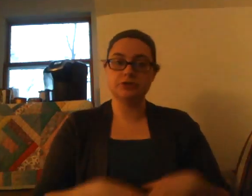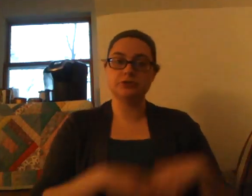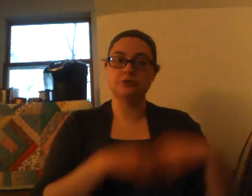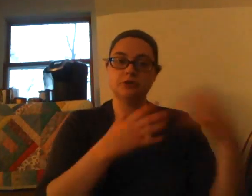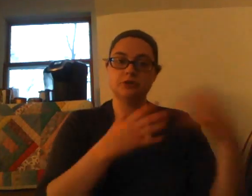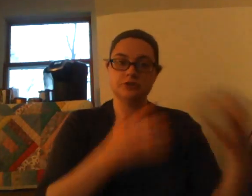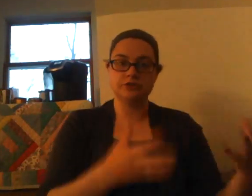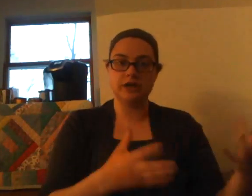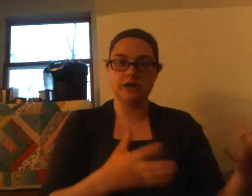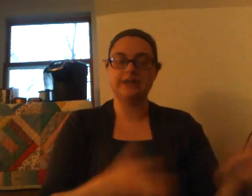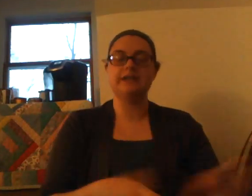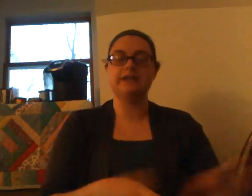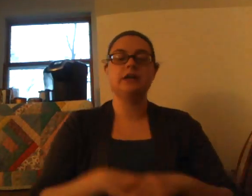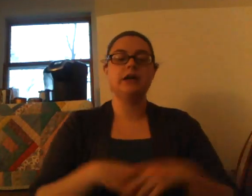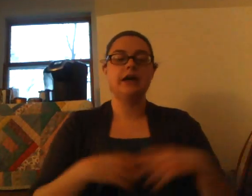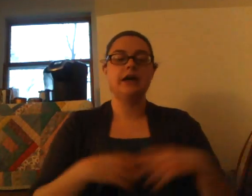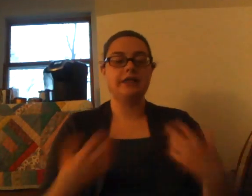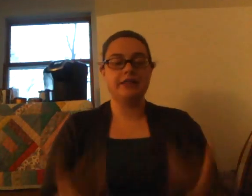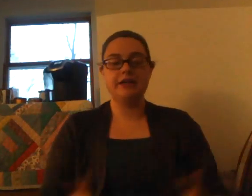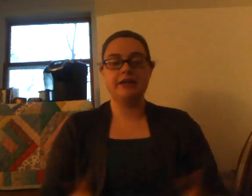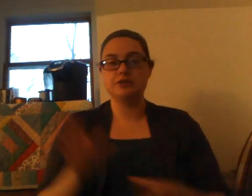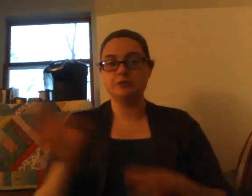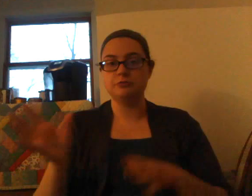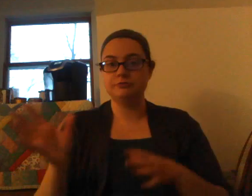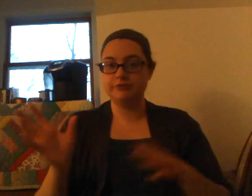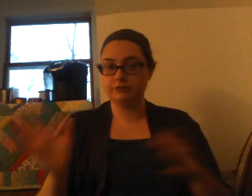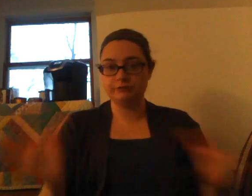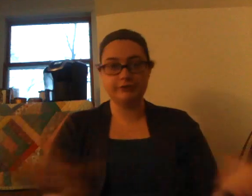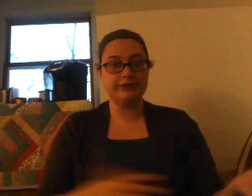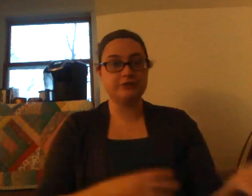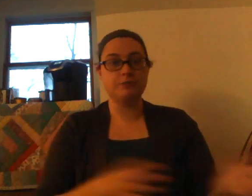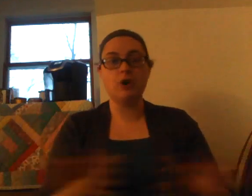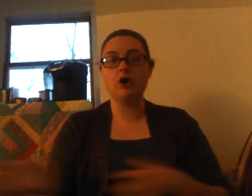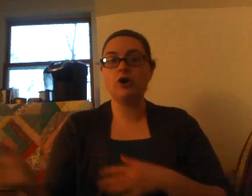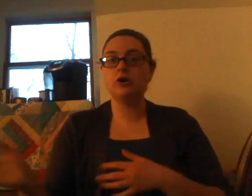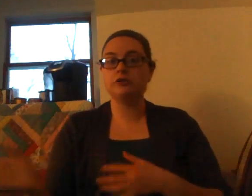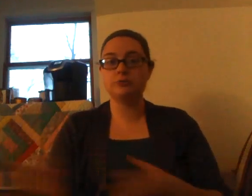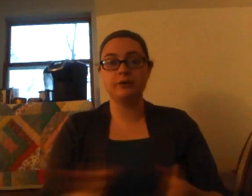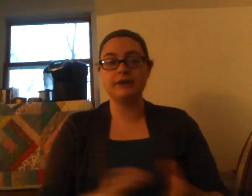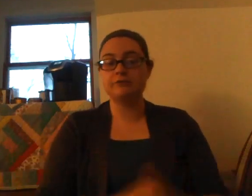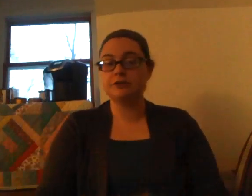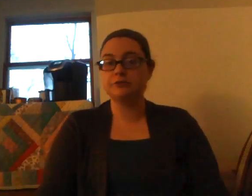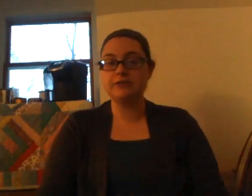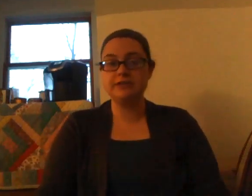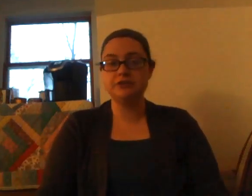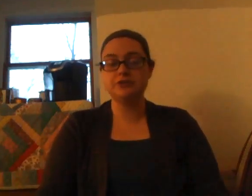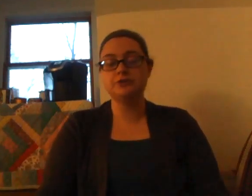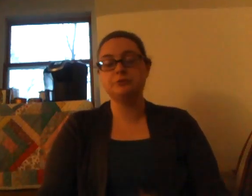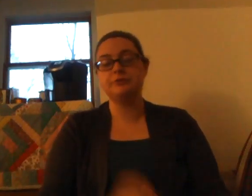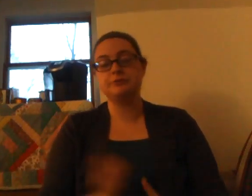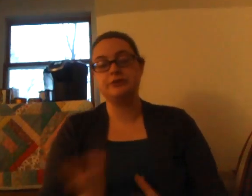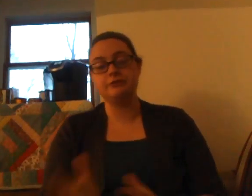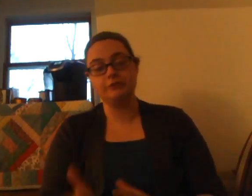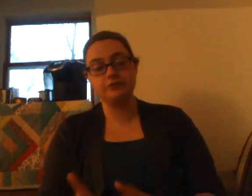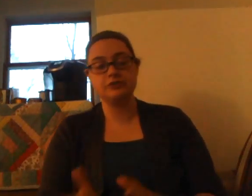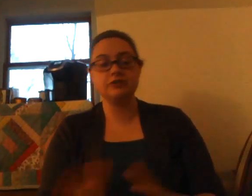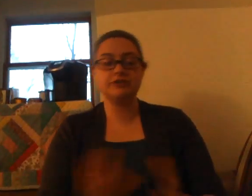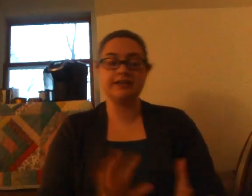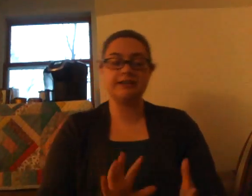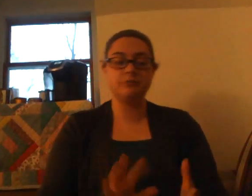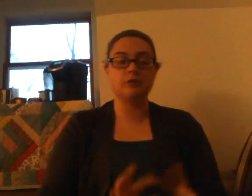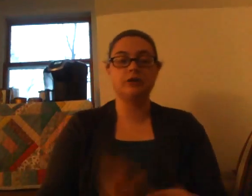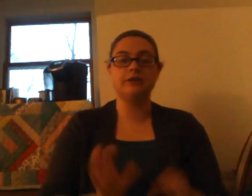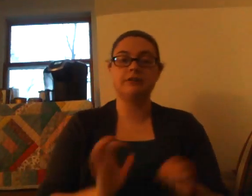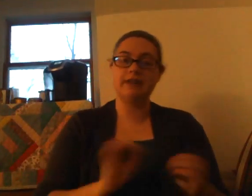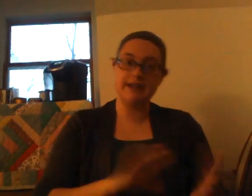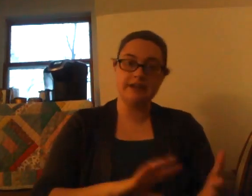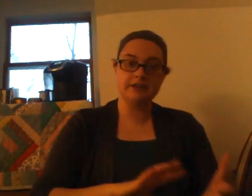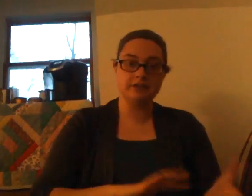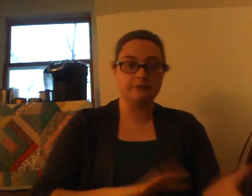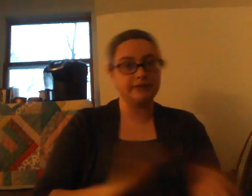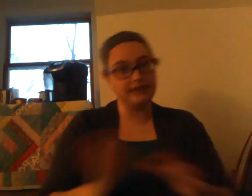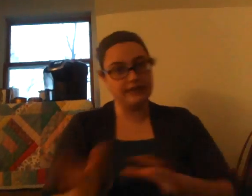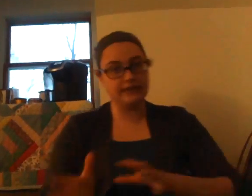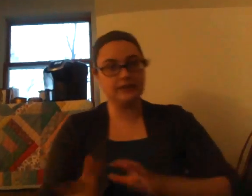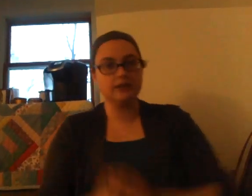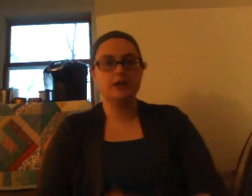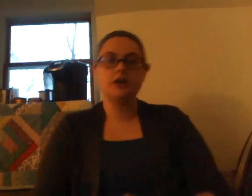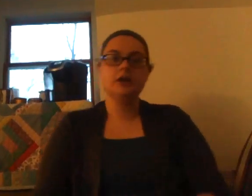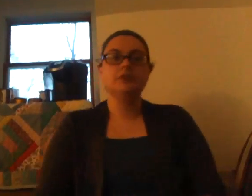2, sign, and then you feel free to pause wherever you need to between the first and second one, at the end, in the beginning. So